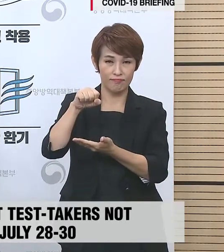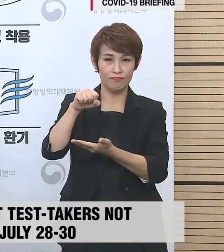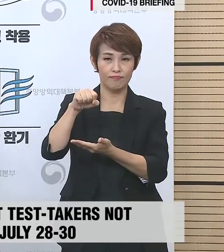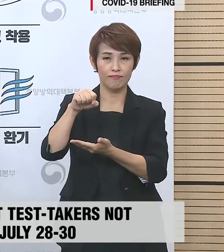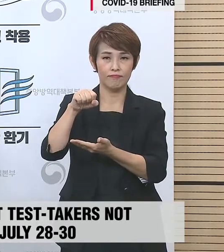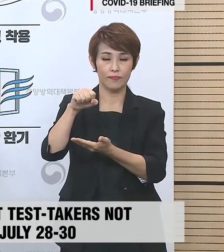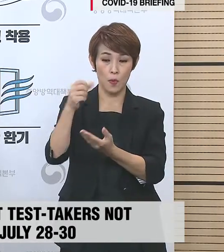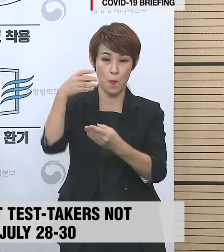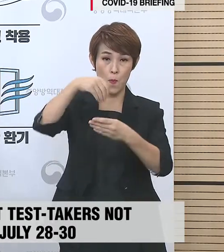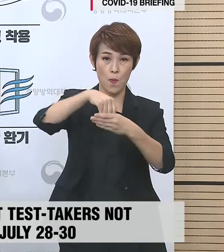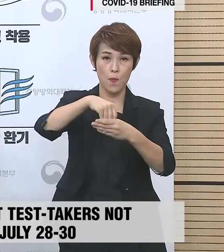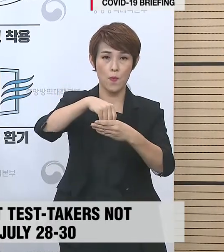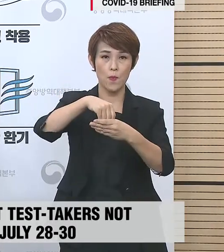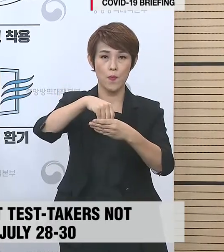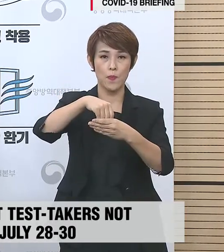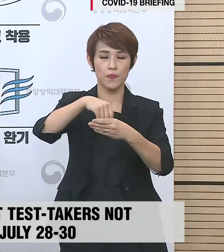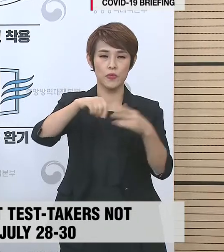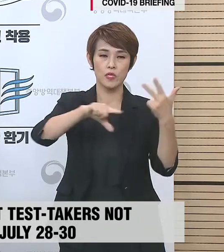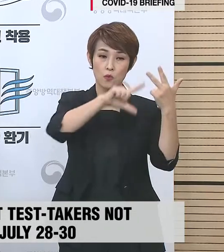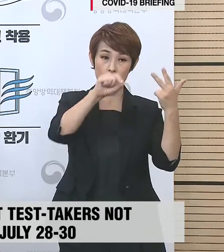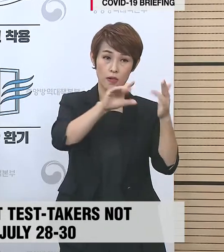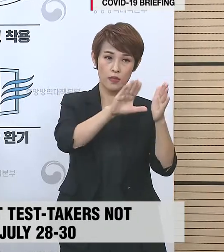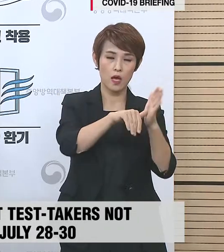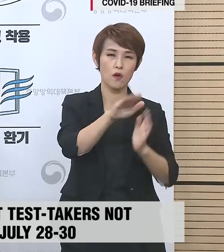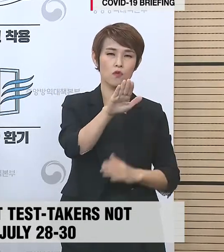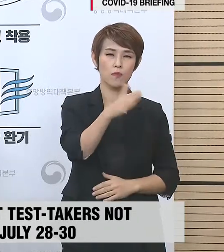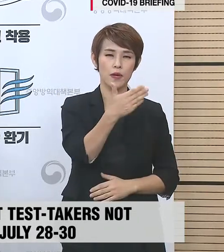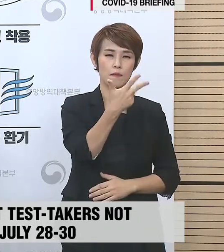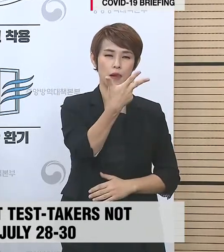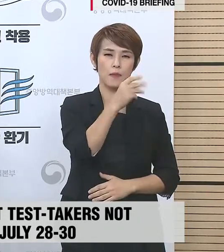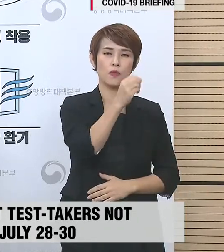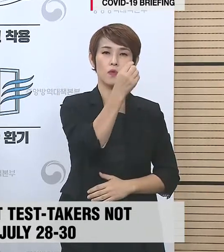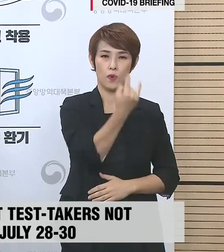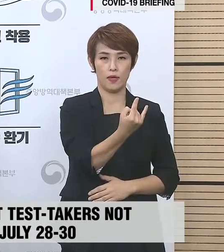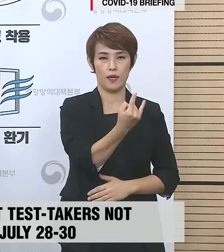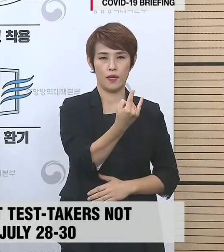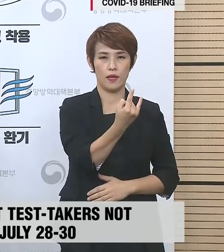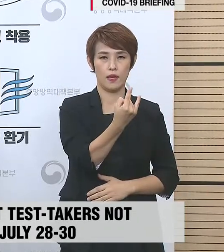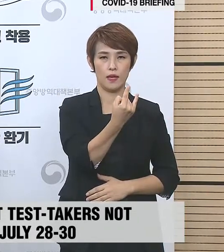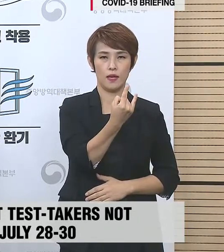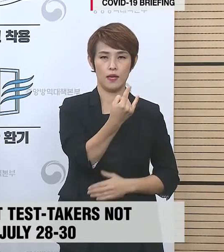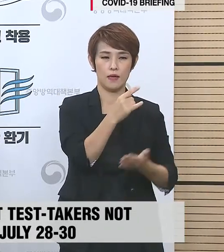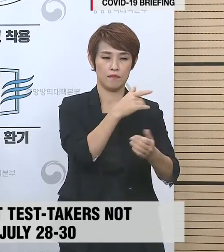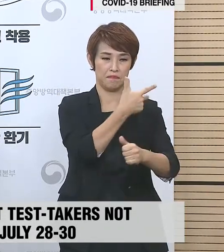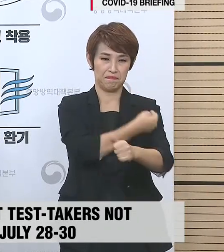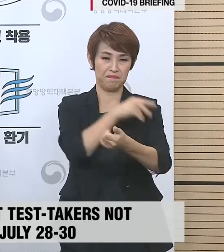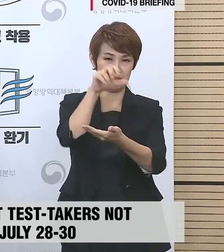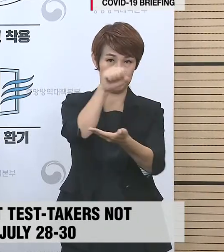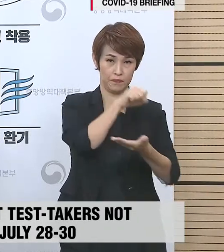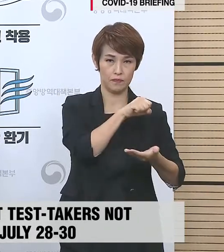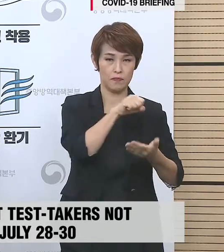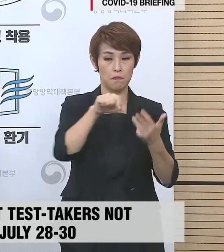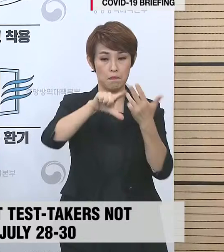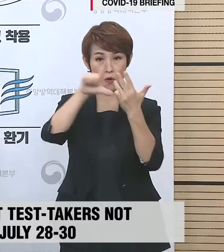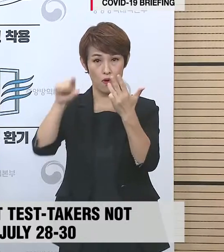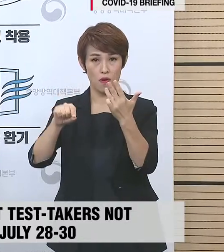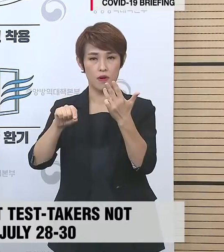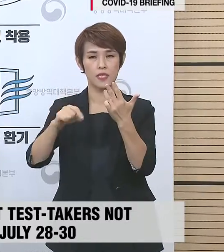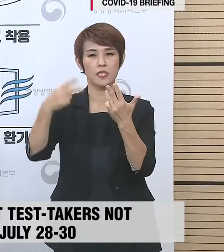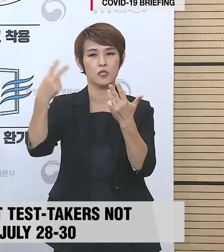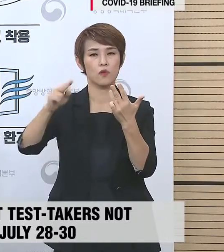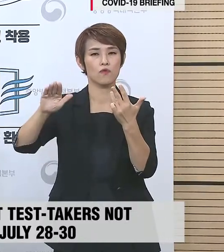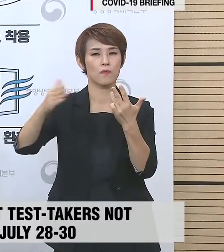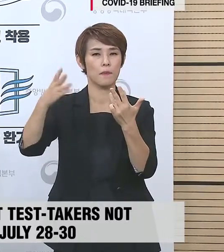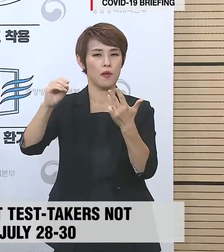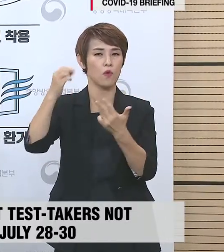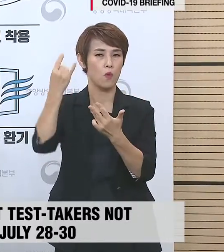101,000 Janssen vaccines today. And we have also about 9 million doses of the